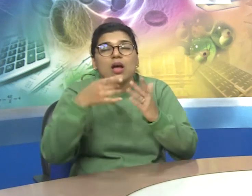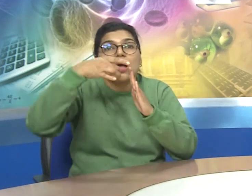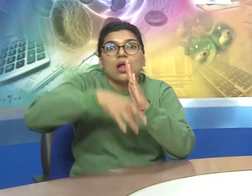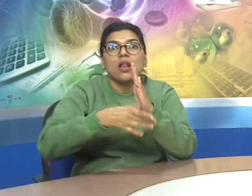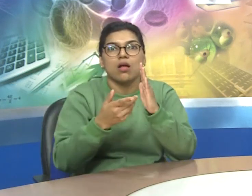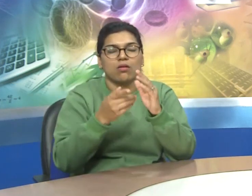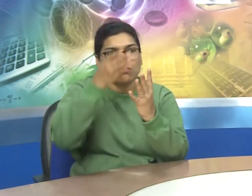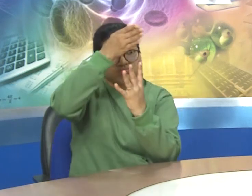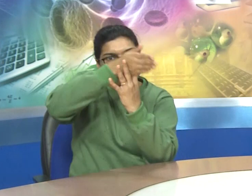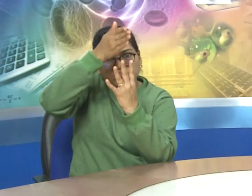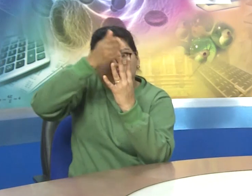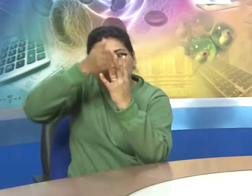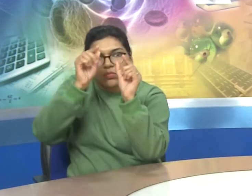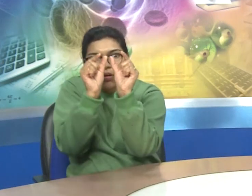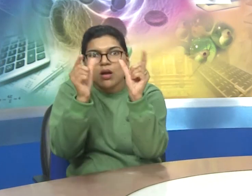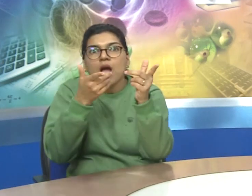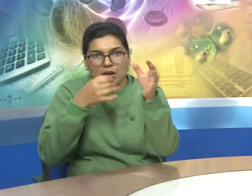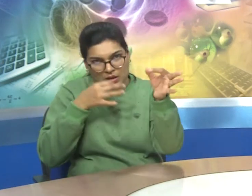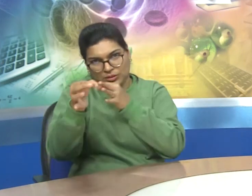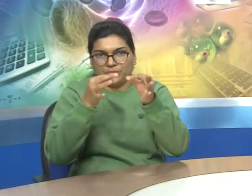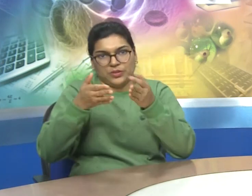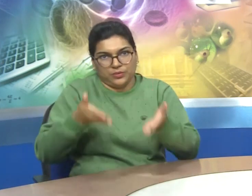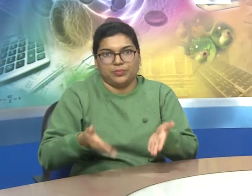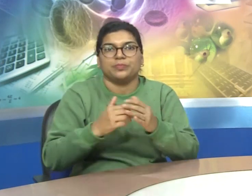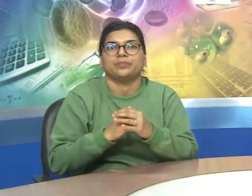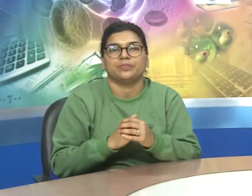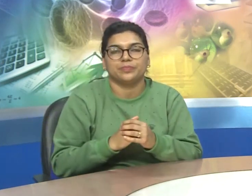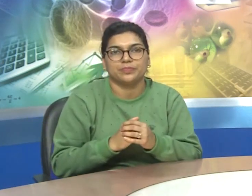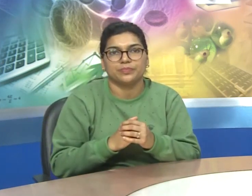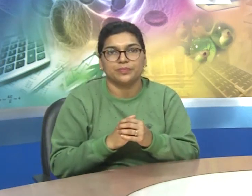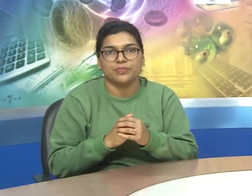In this also there are basically 3 partitions which you can see on screen.